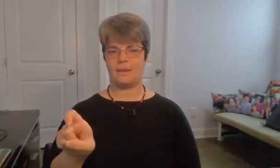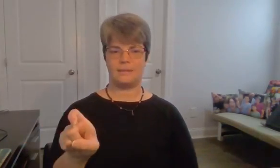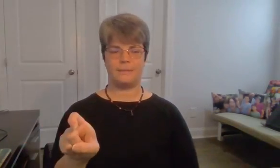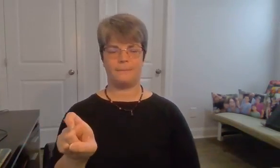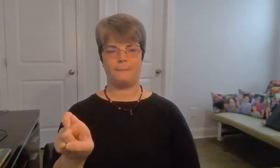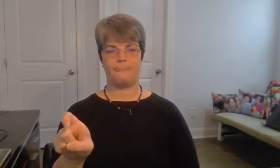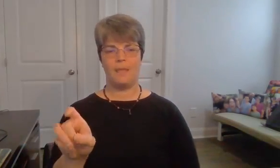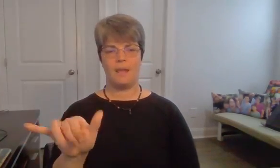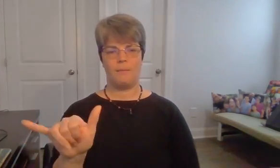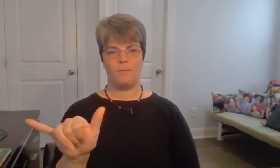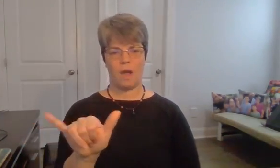X. Y.